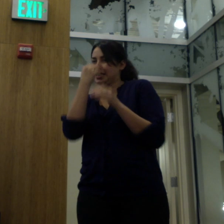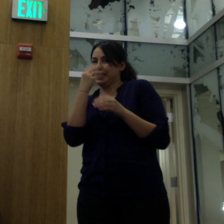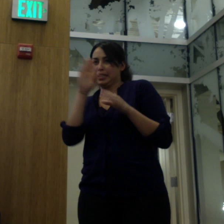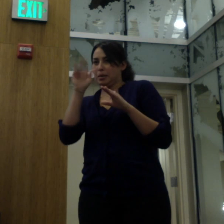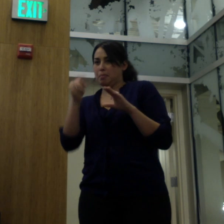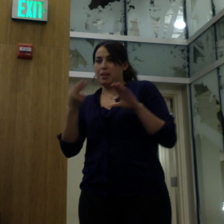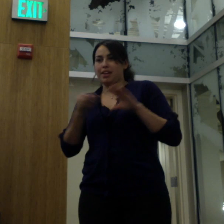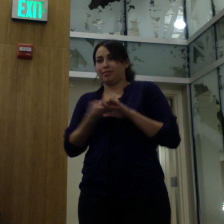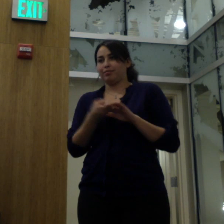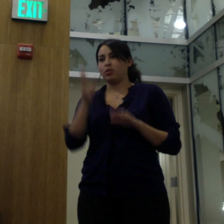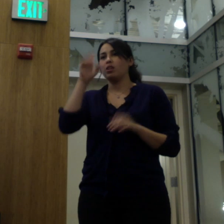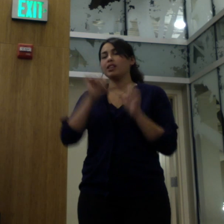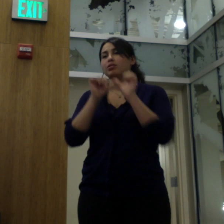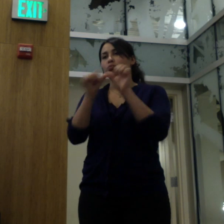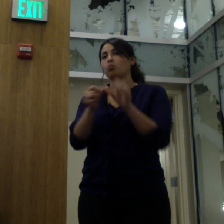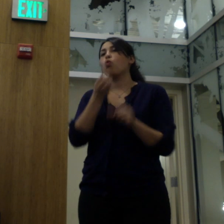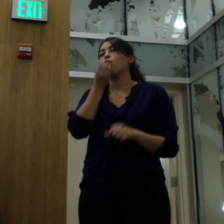warm.